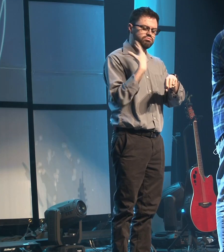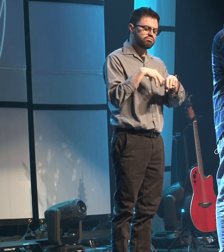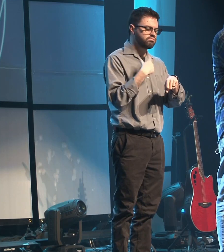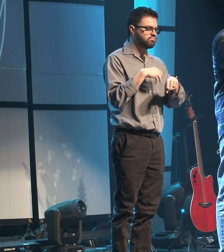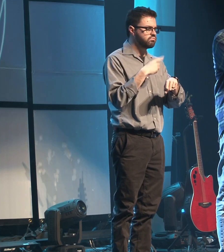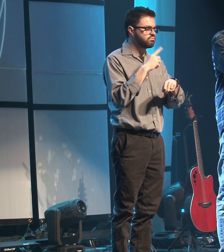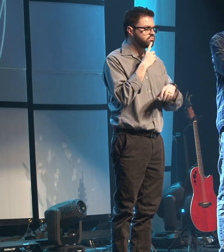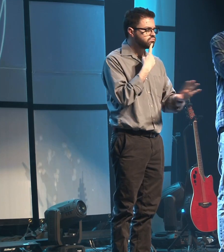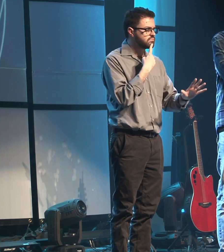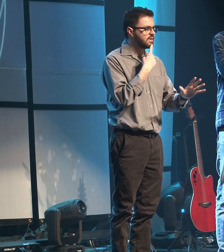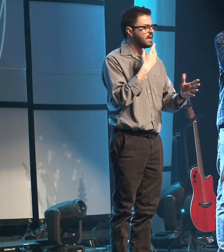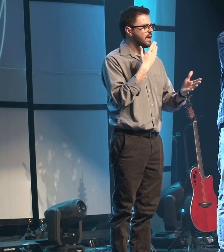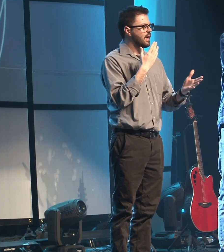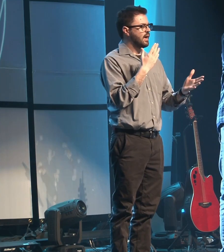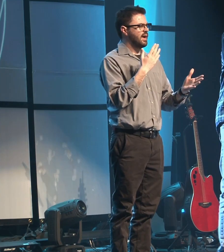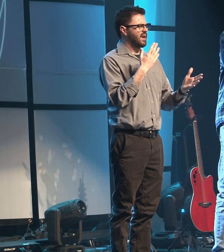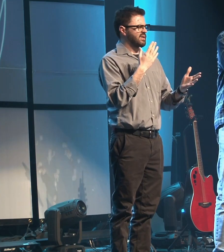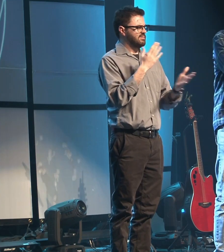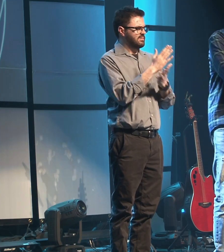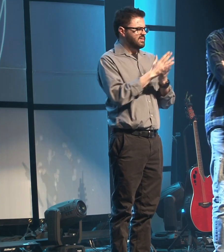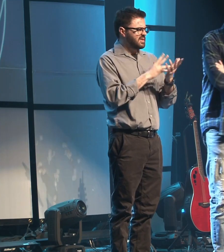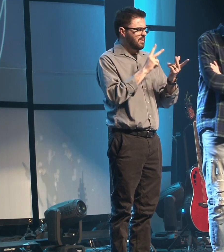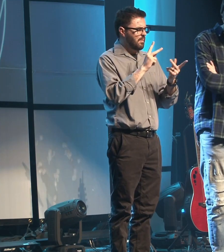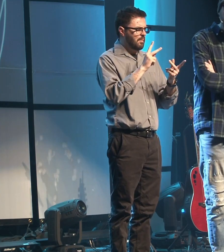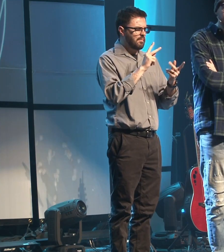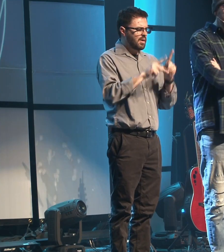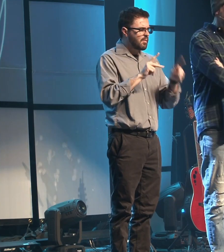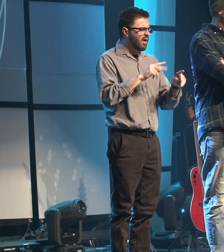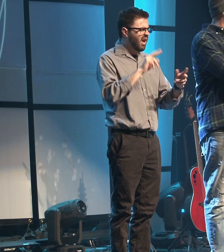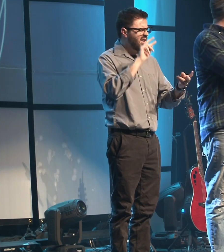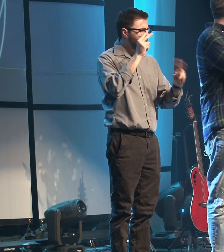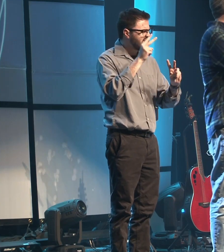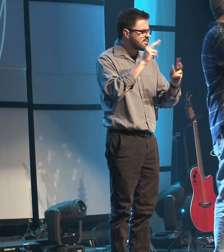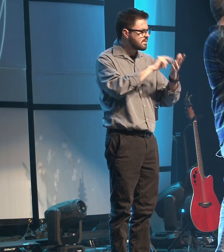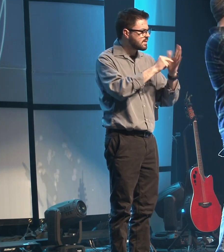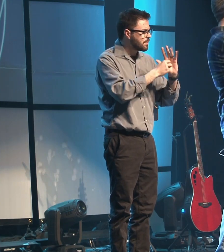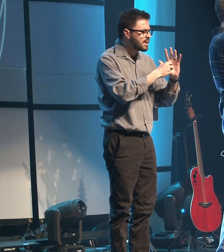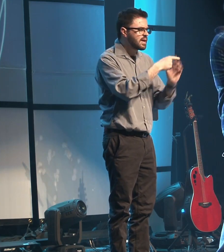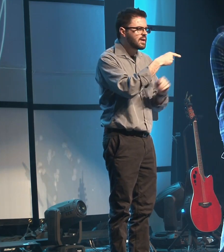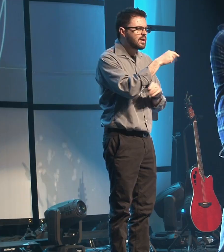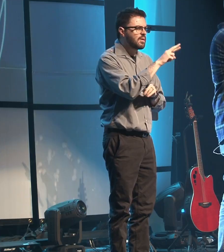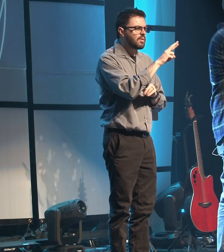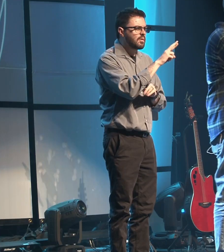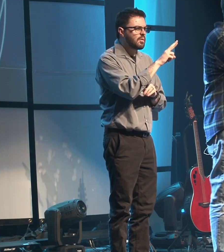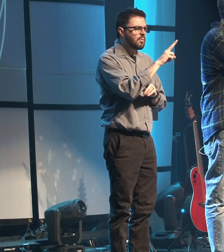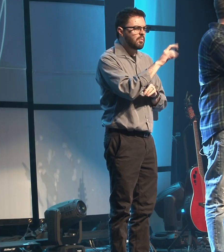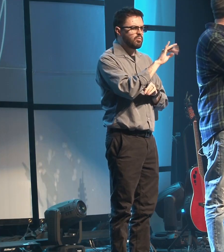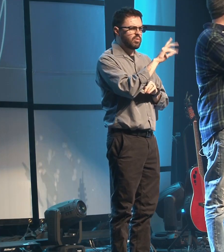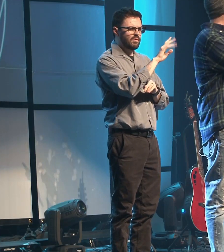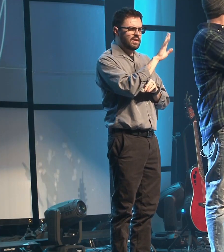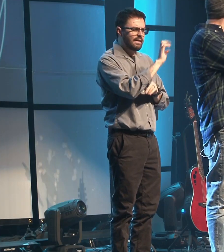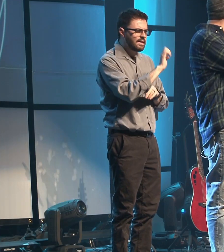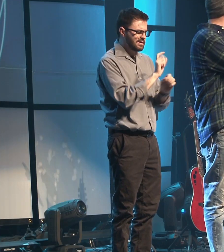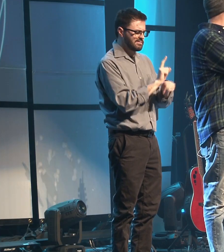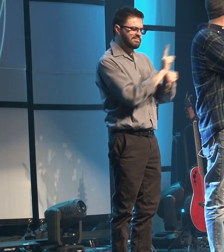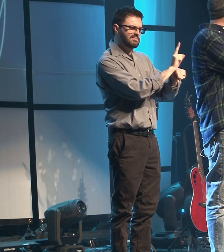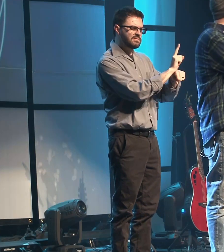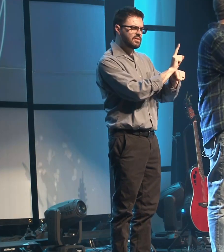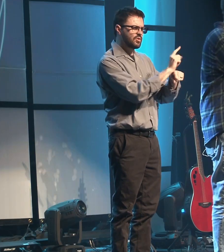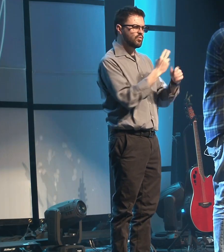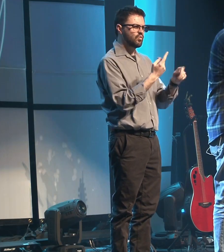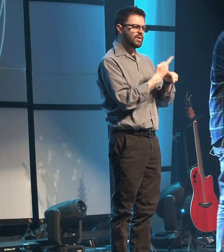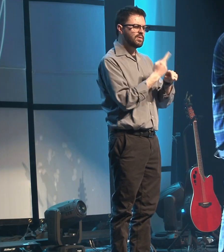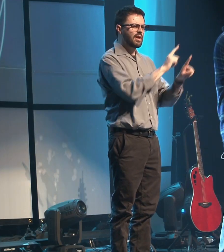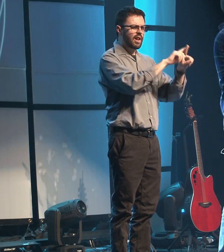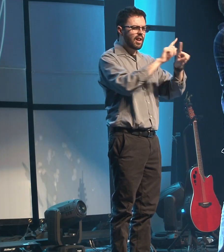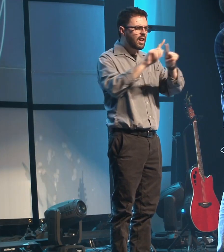means, and I think there is some confusion around this word privilege, because we use it differently. So sometimes people use the word privilege. They think, oh, I grew